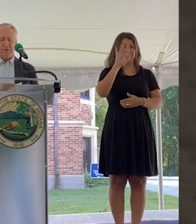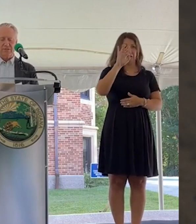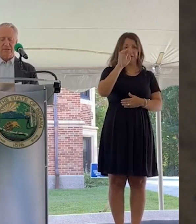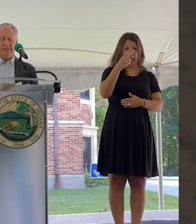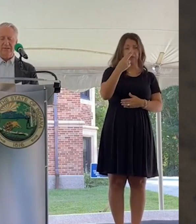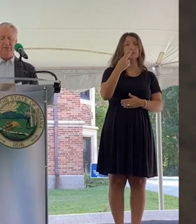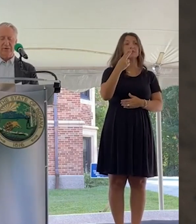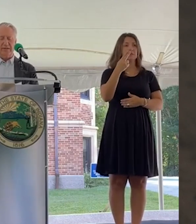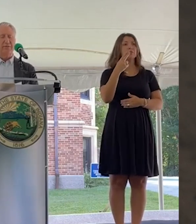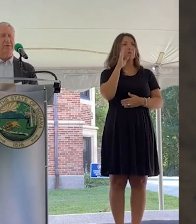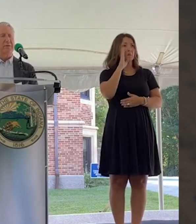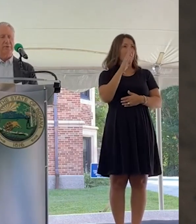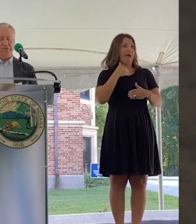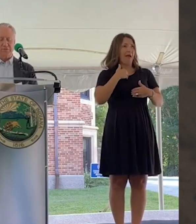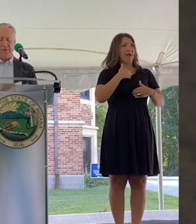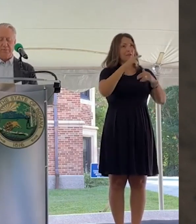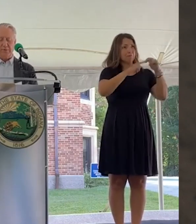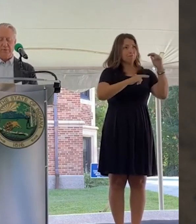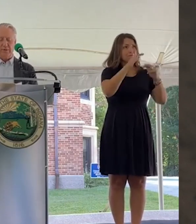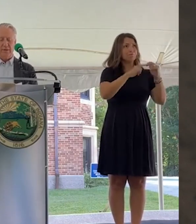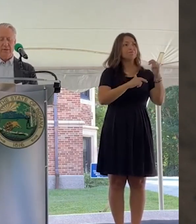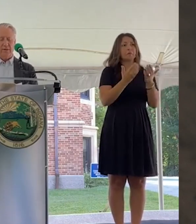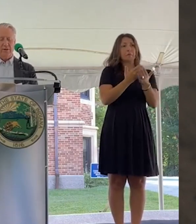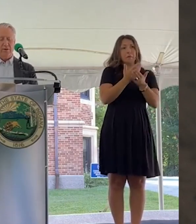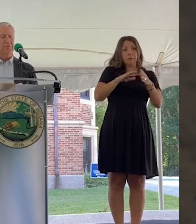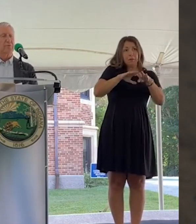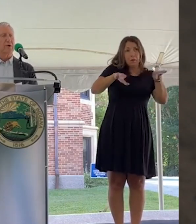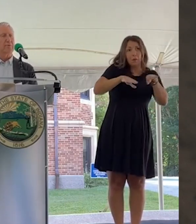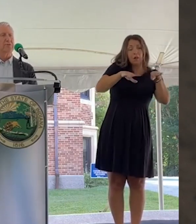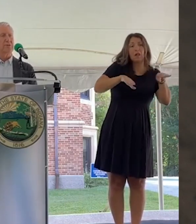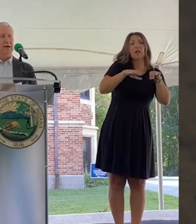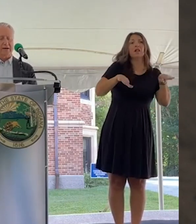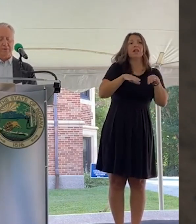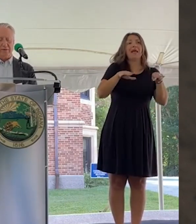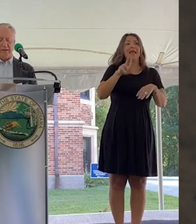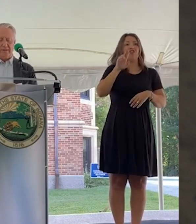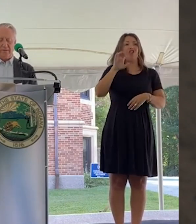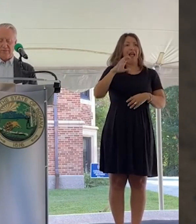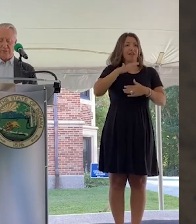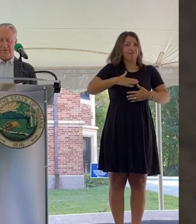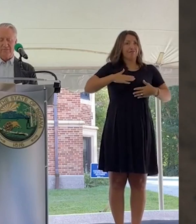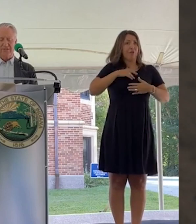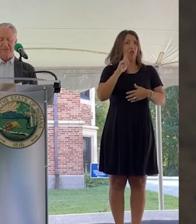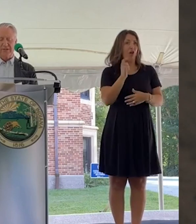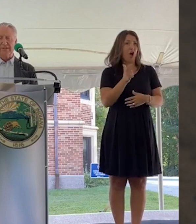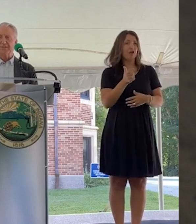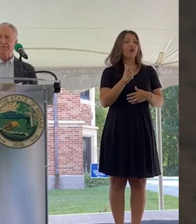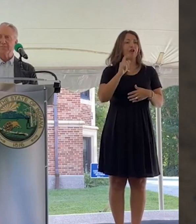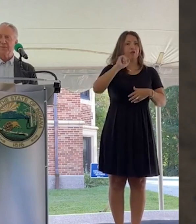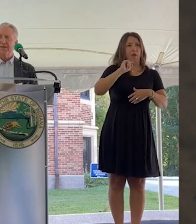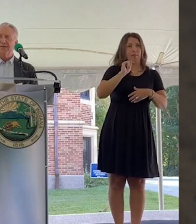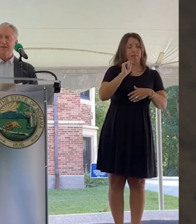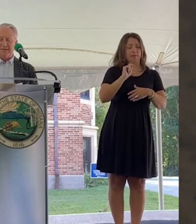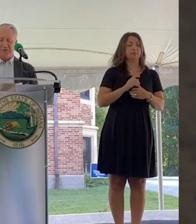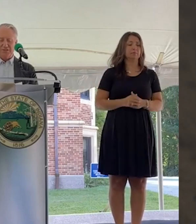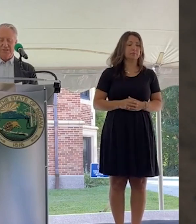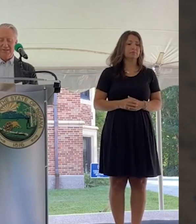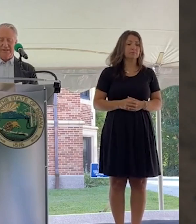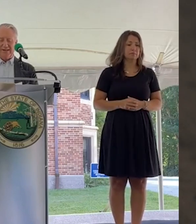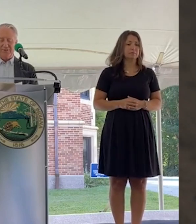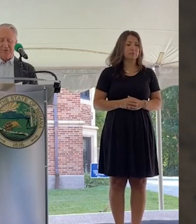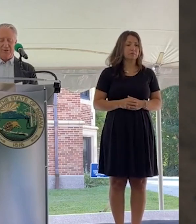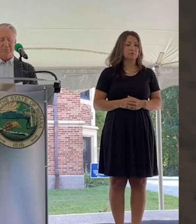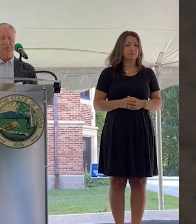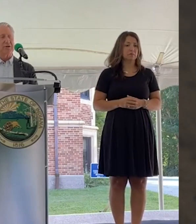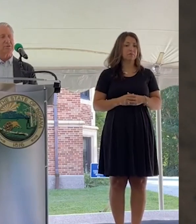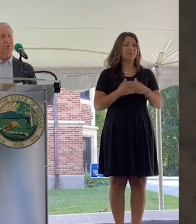a small safety training therapy swimming pool, along with the requisite locker and toilet facilities. The